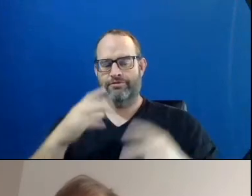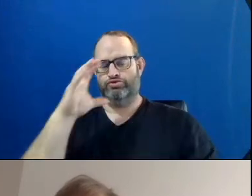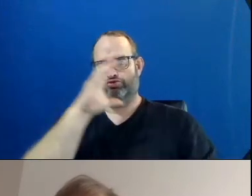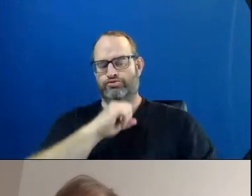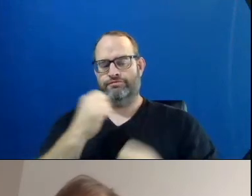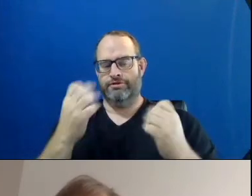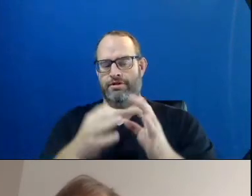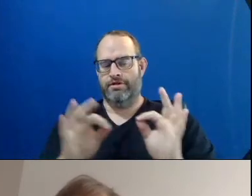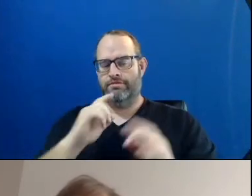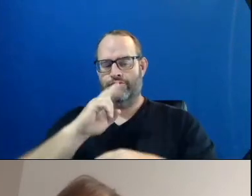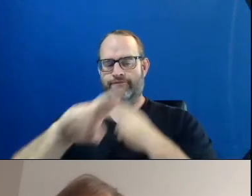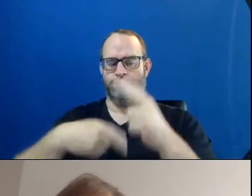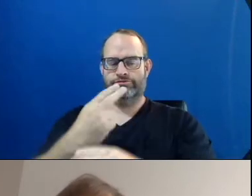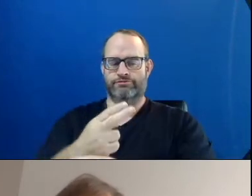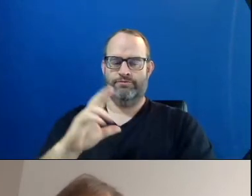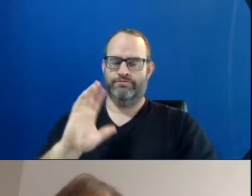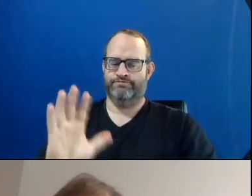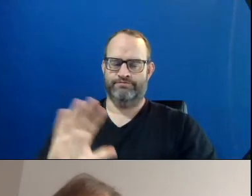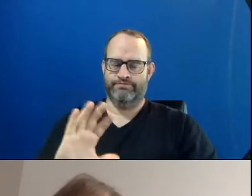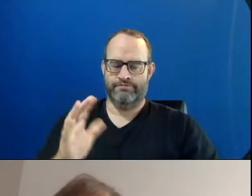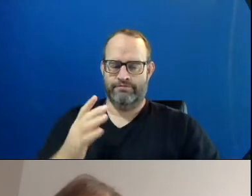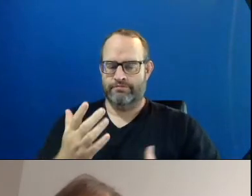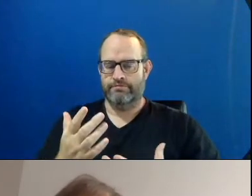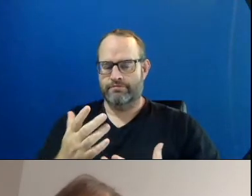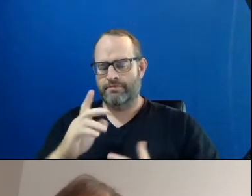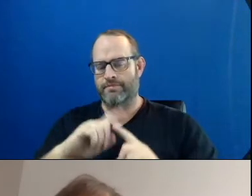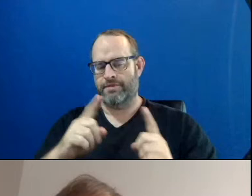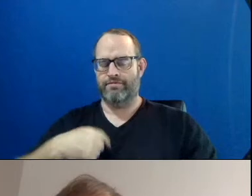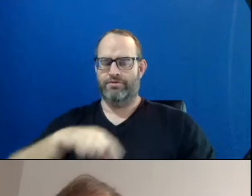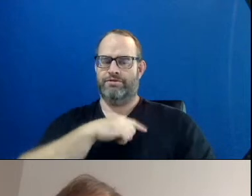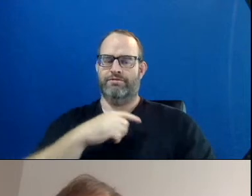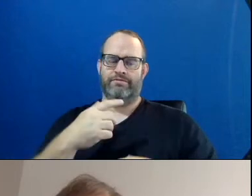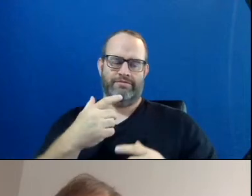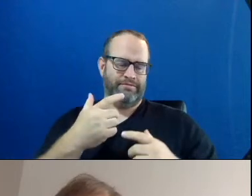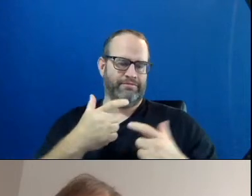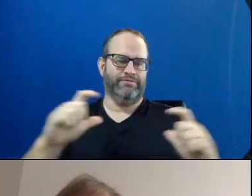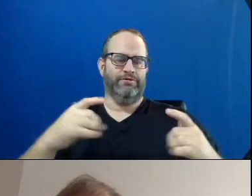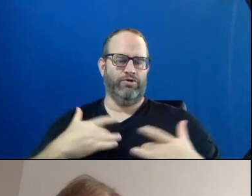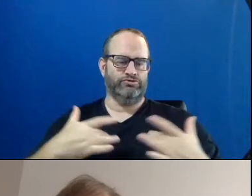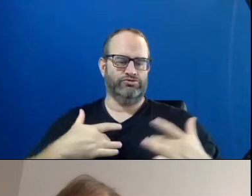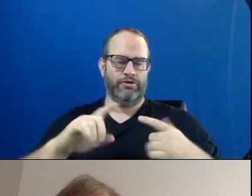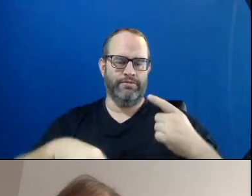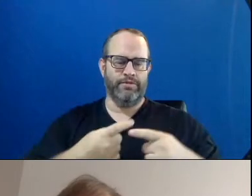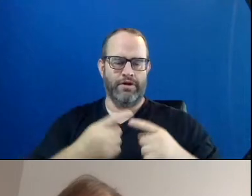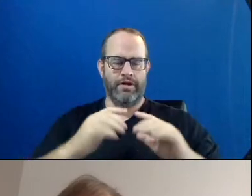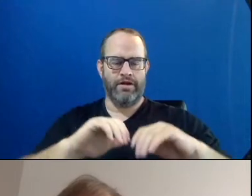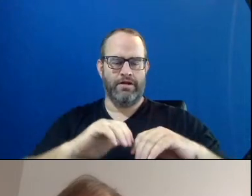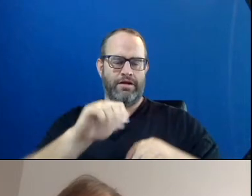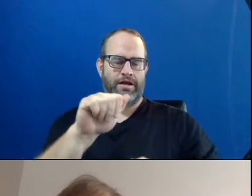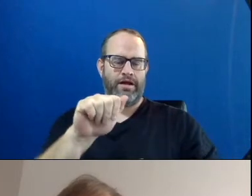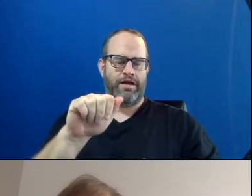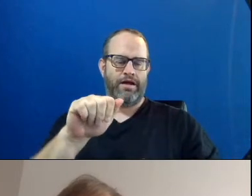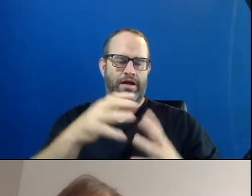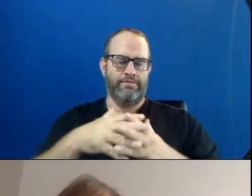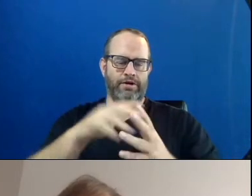That is a great question, right? Sign language varies depending on the country, and sign language is not a universal language, contrary